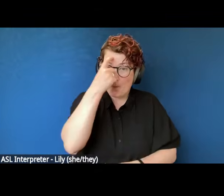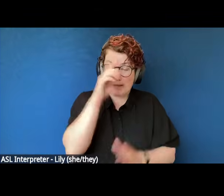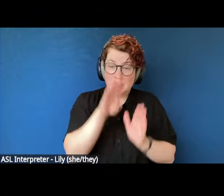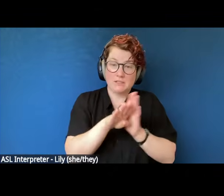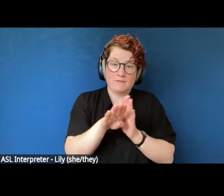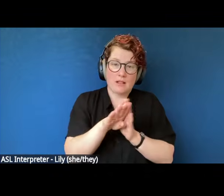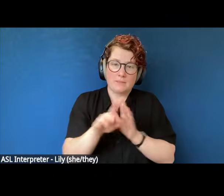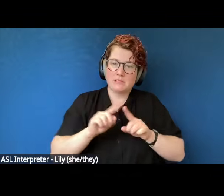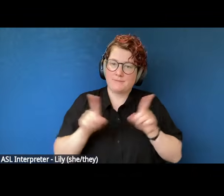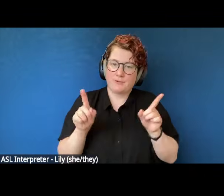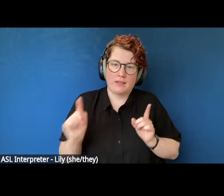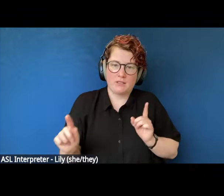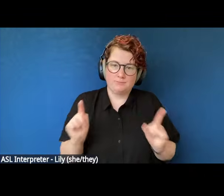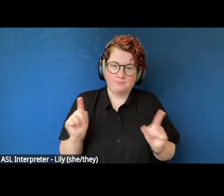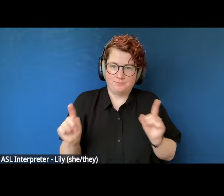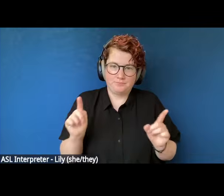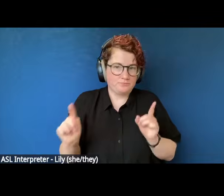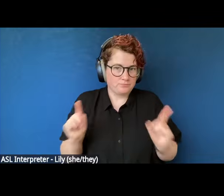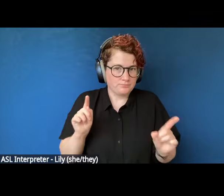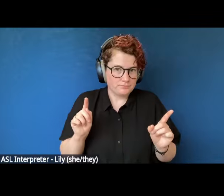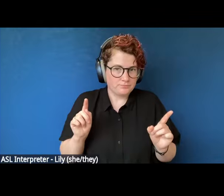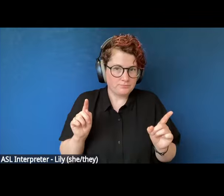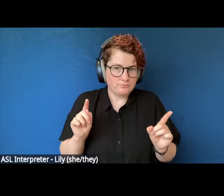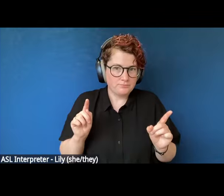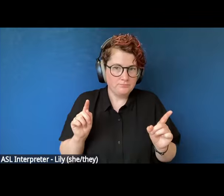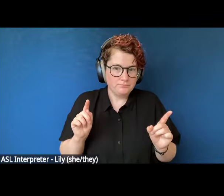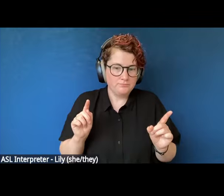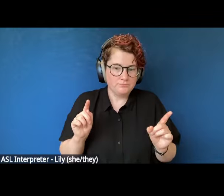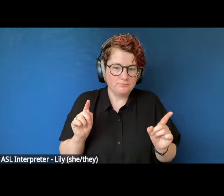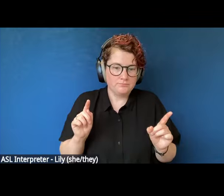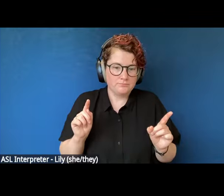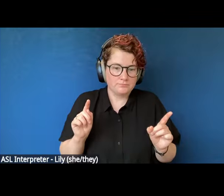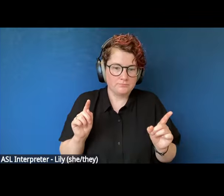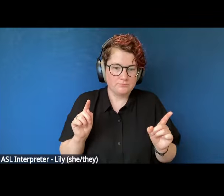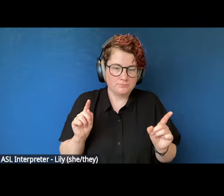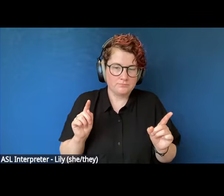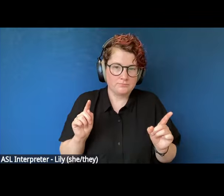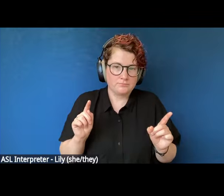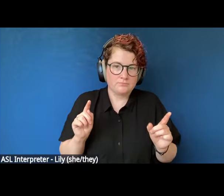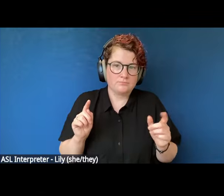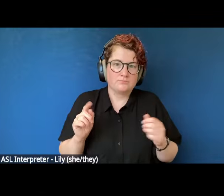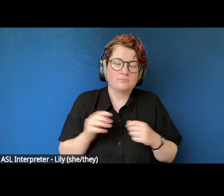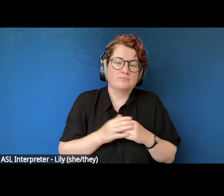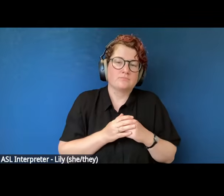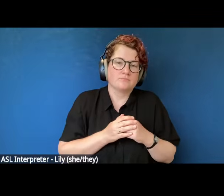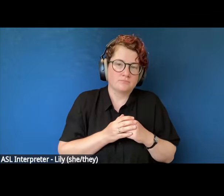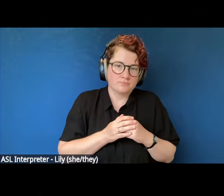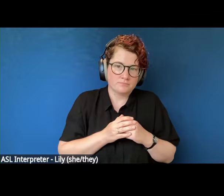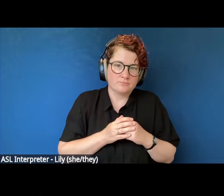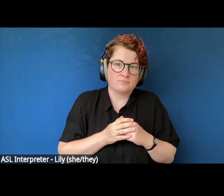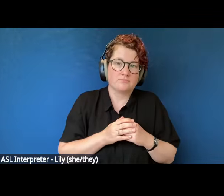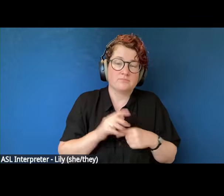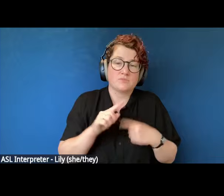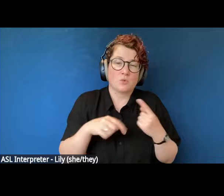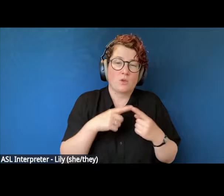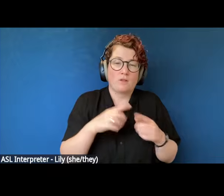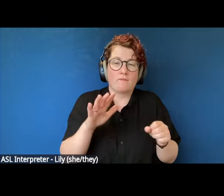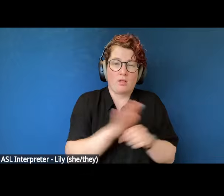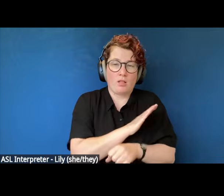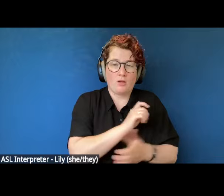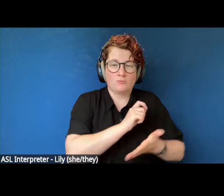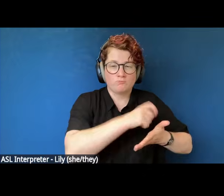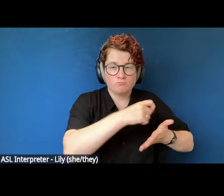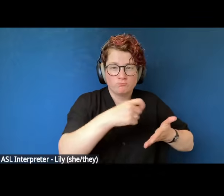way that provides for more comprehensive, more in-depth reading